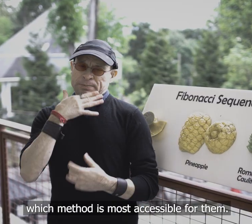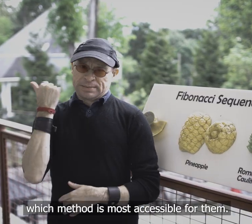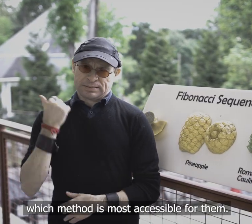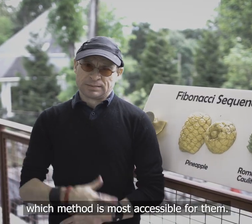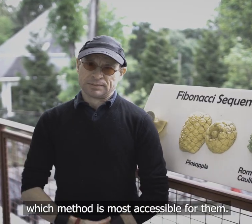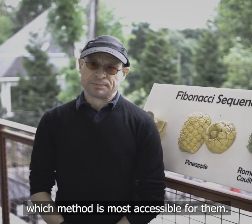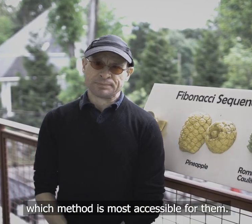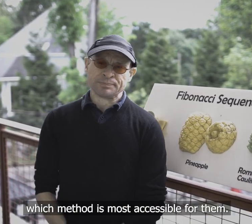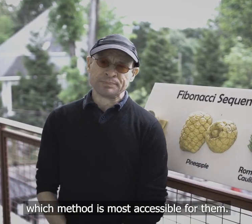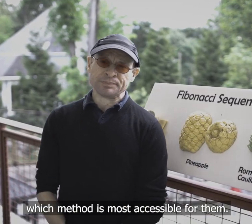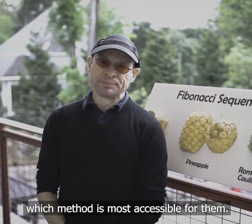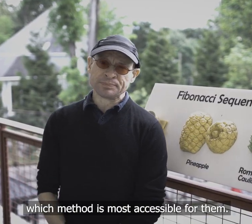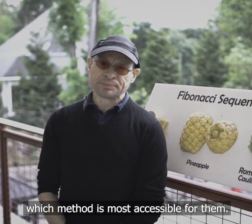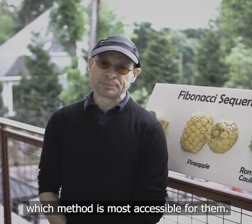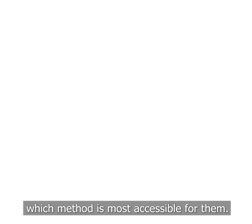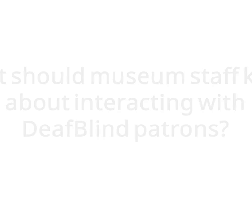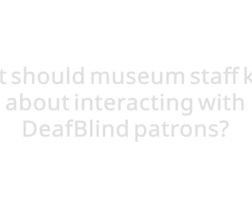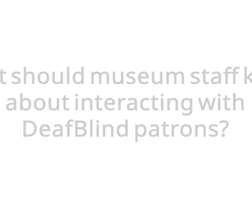most accessible for them.